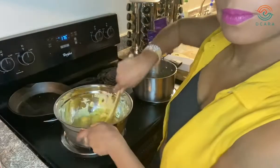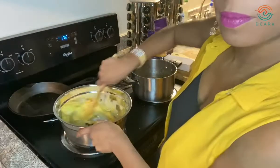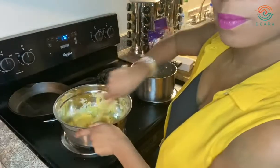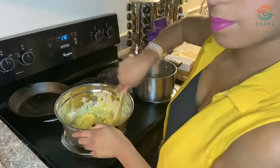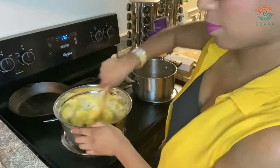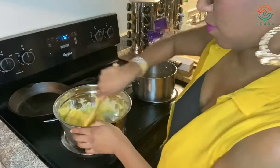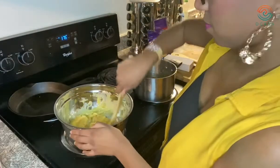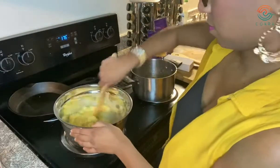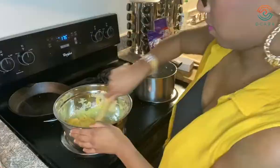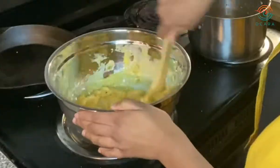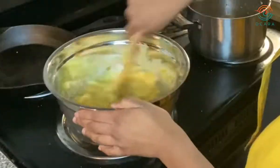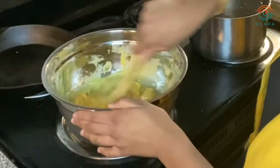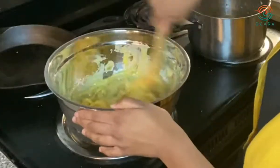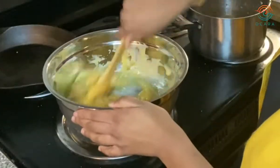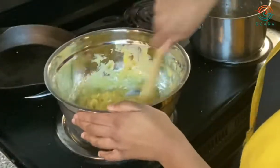And mix it all together.